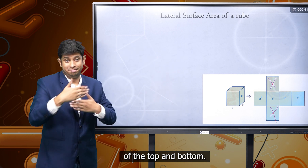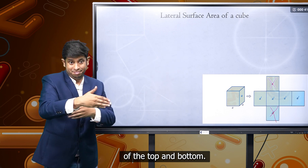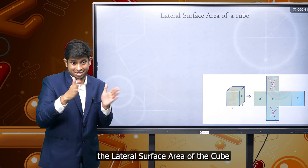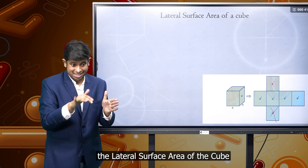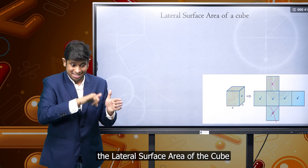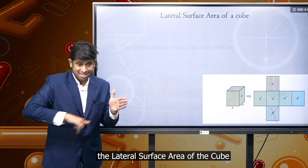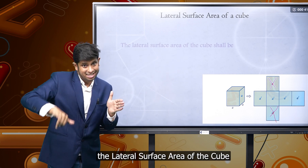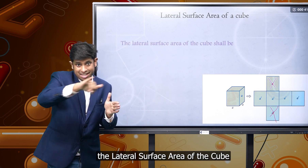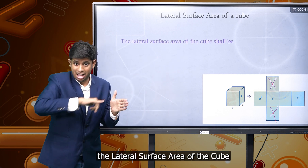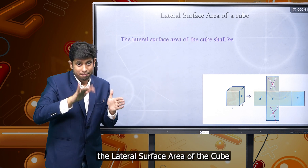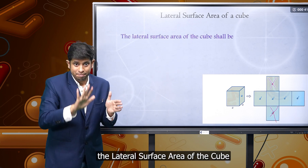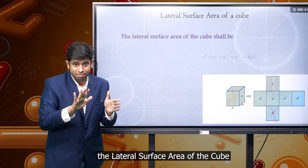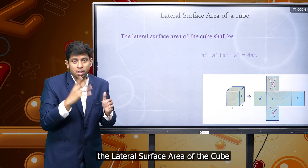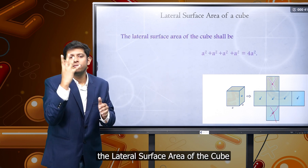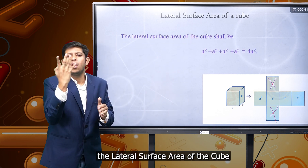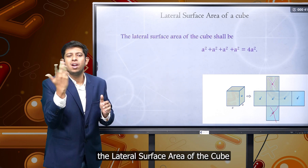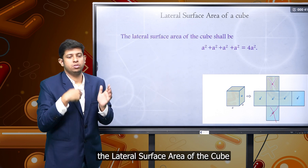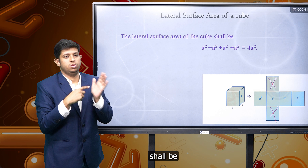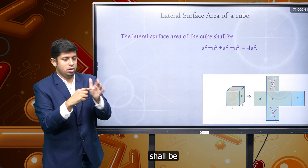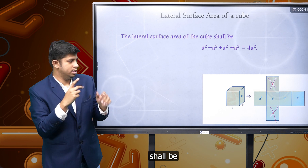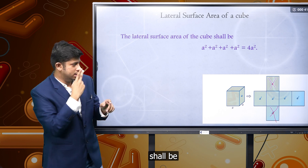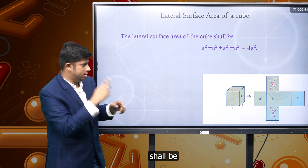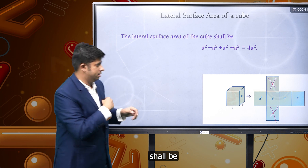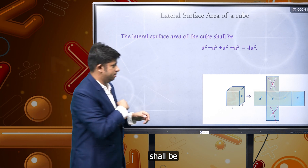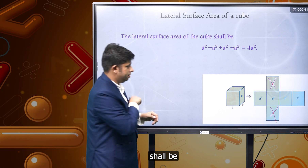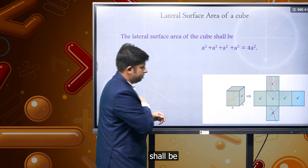The lateral surface area of the cube shall be